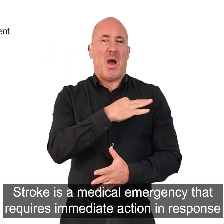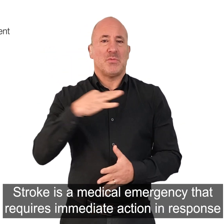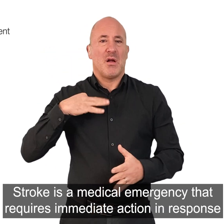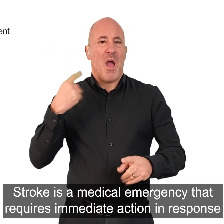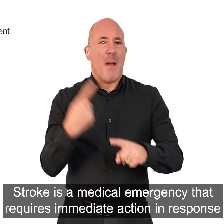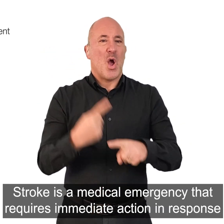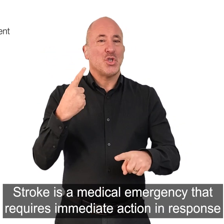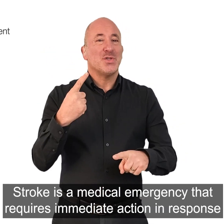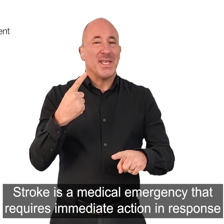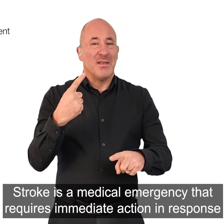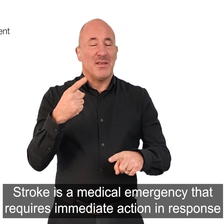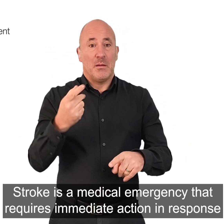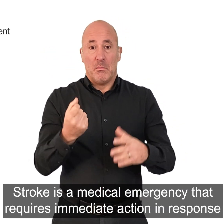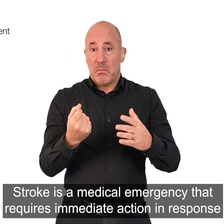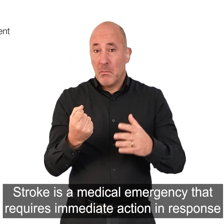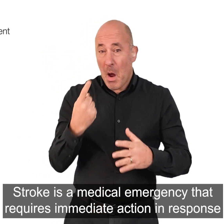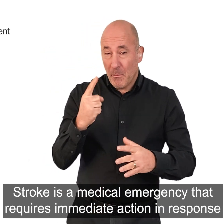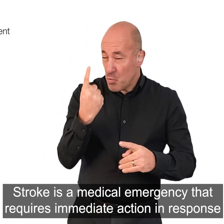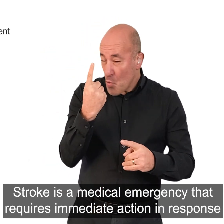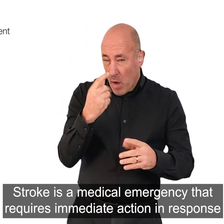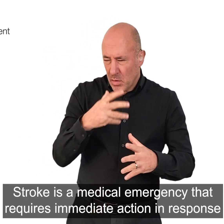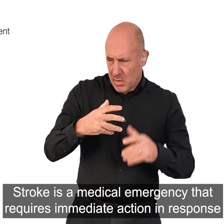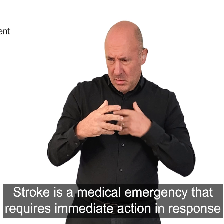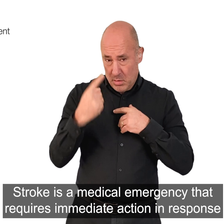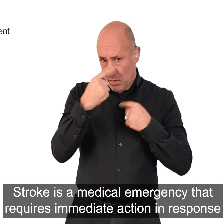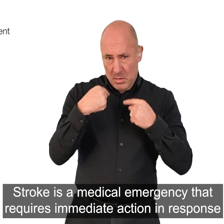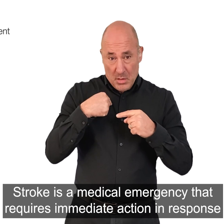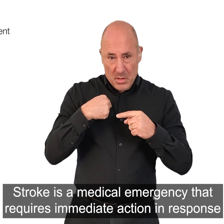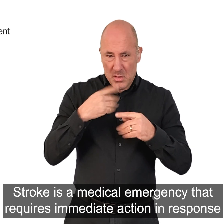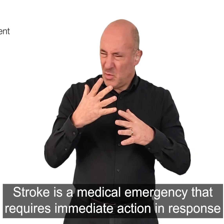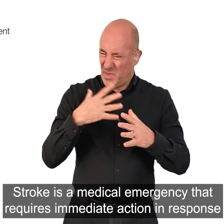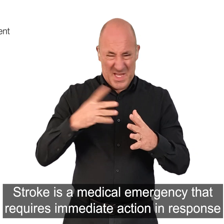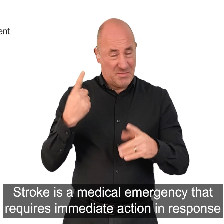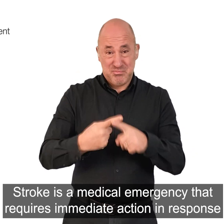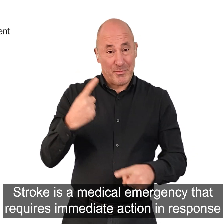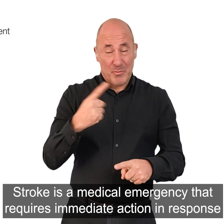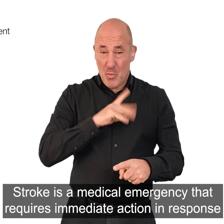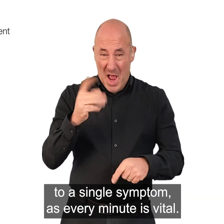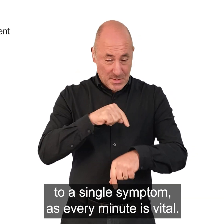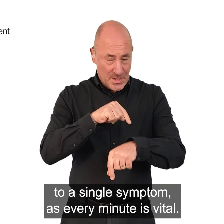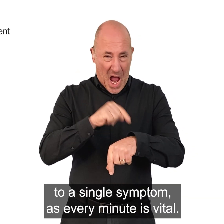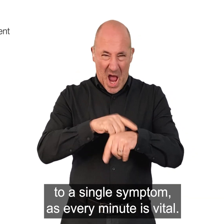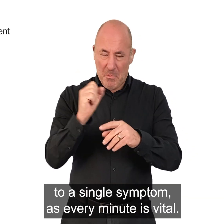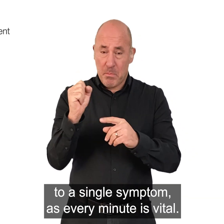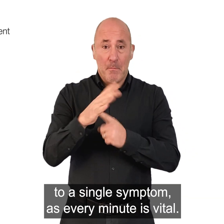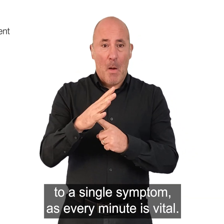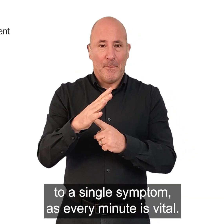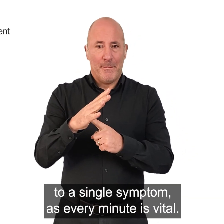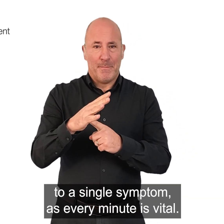Stroke is a medical emergency that requires immediate action in response to a single symptom, as every minute is